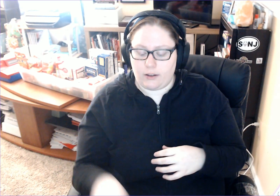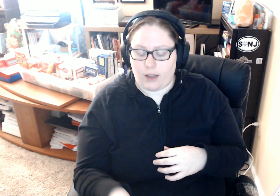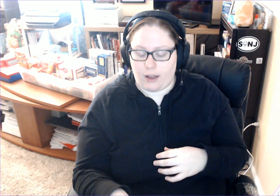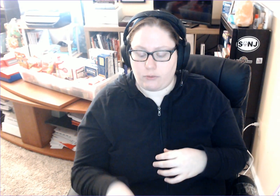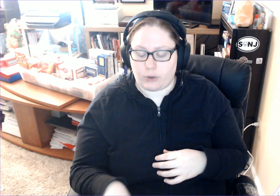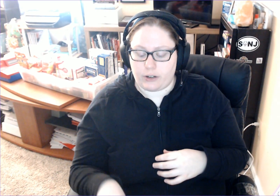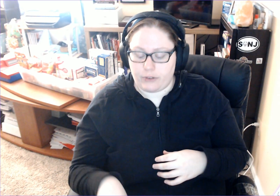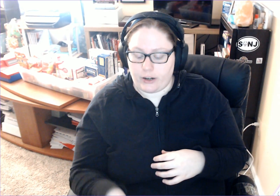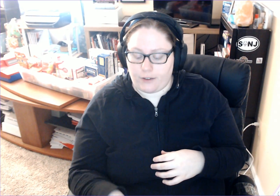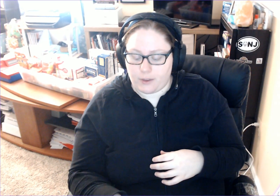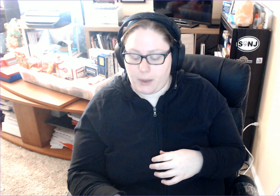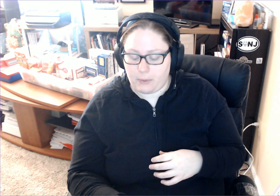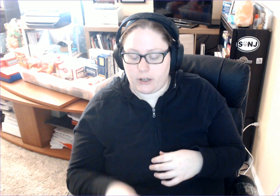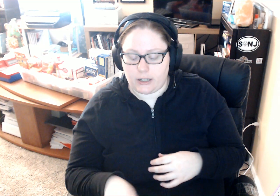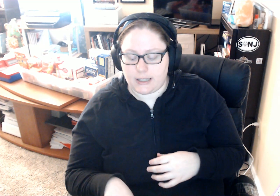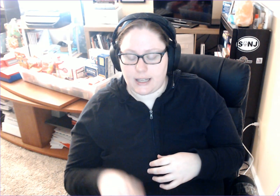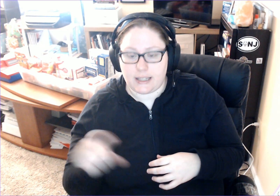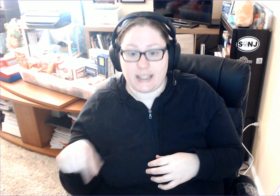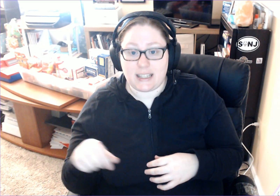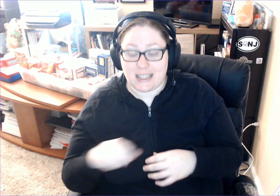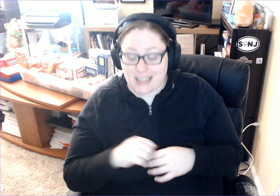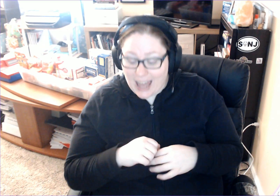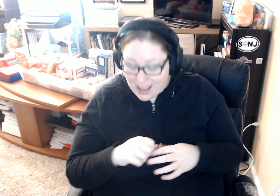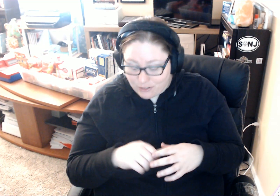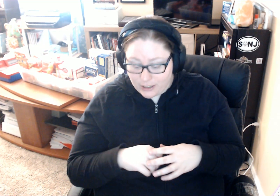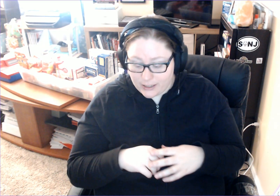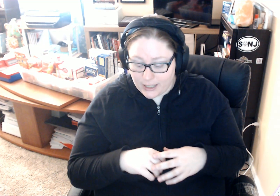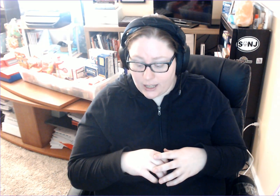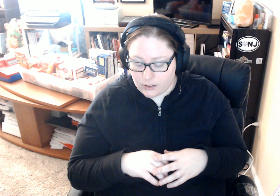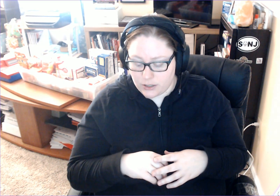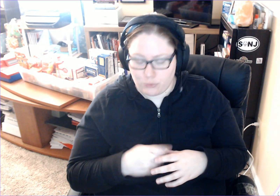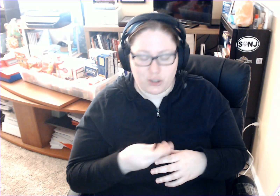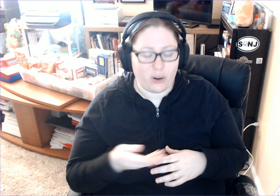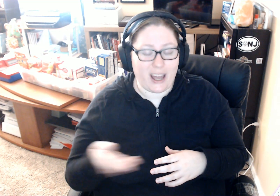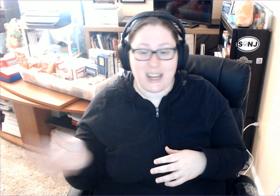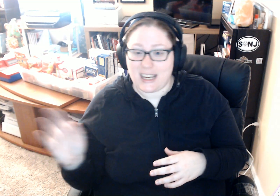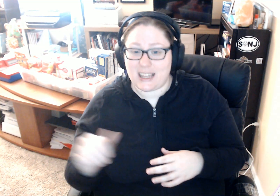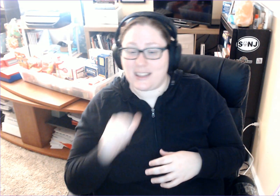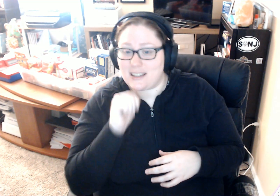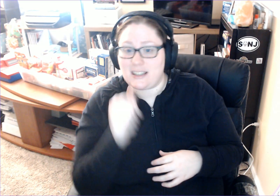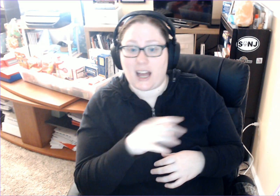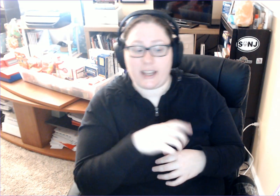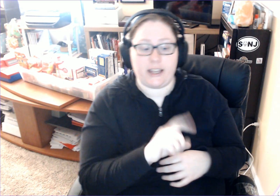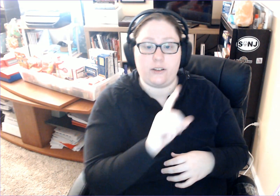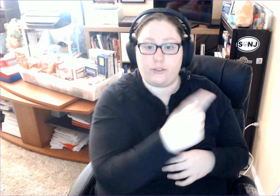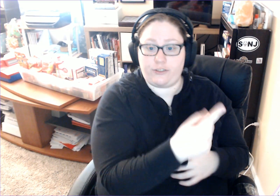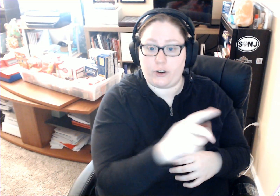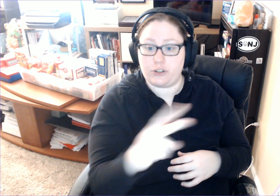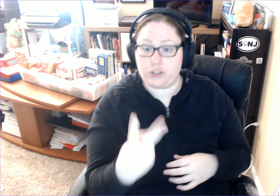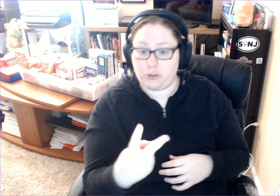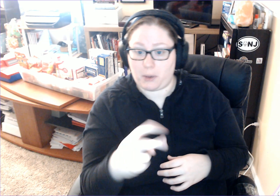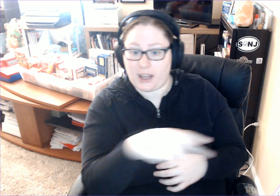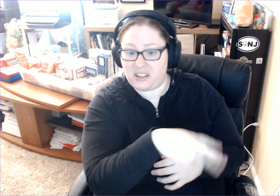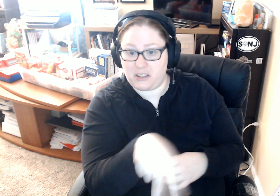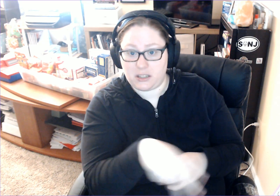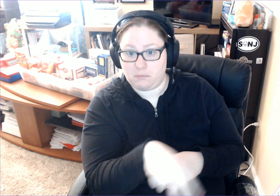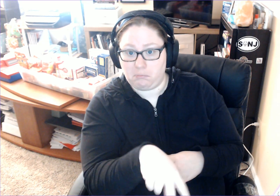we're going to read off the paper here. It says, this is everything else. So anything that's not in the first two piles